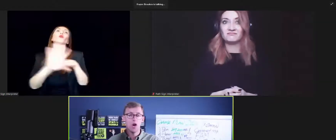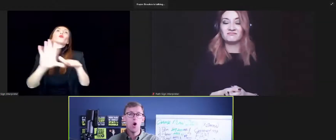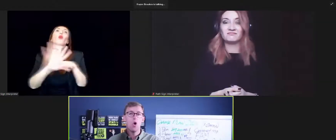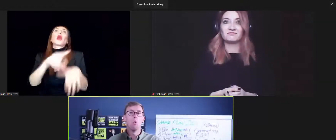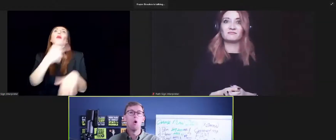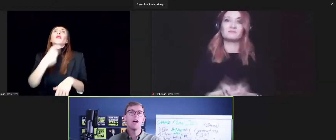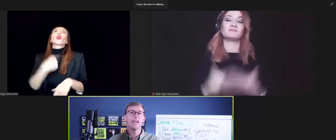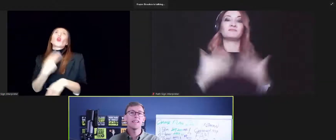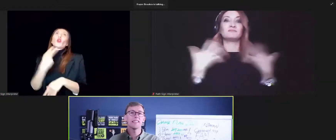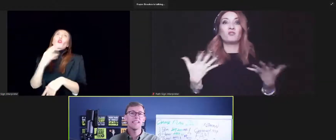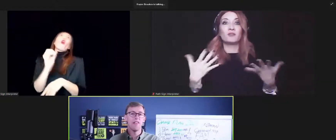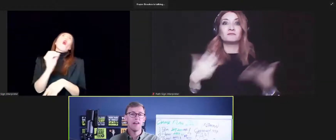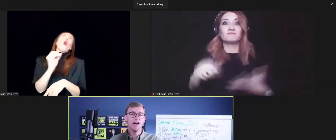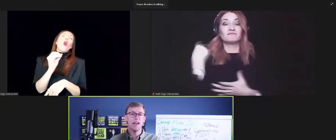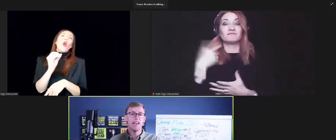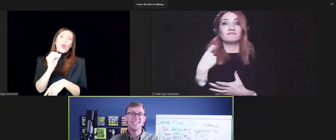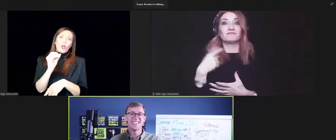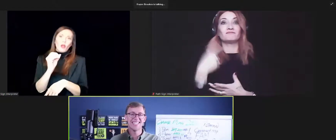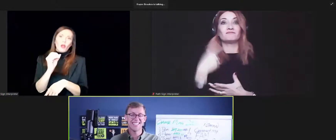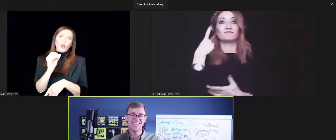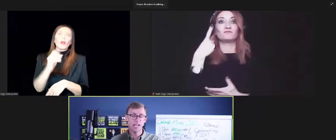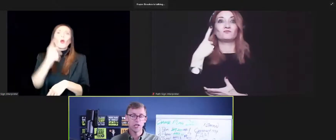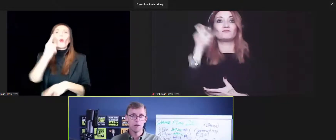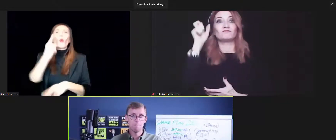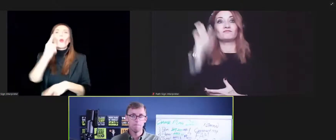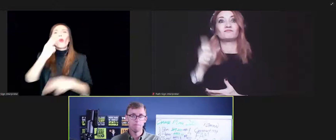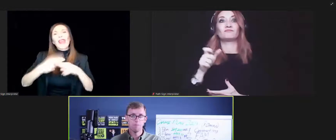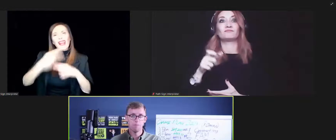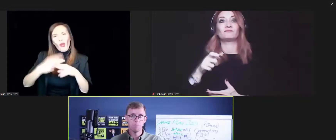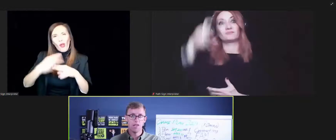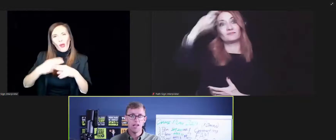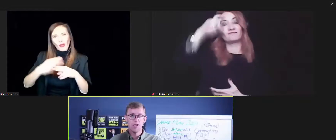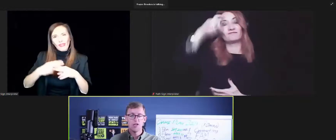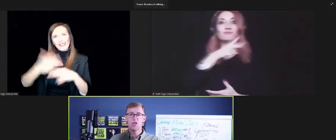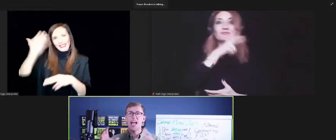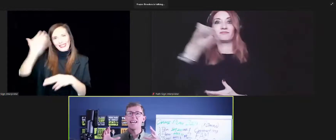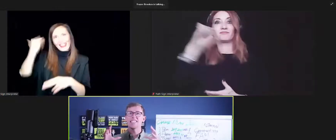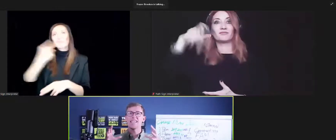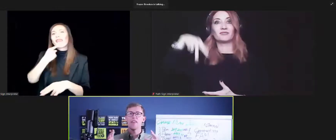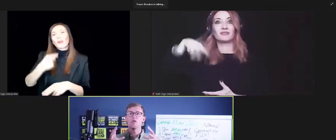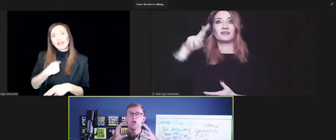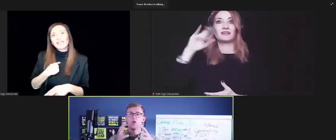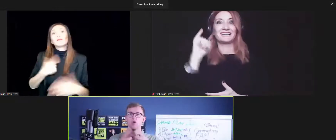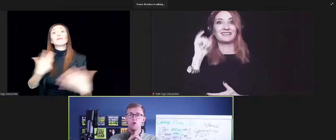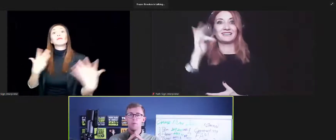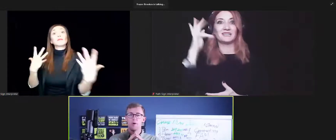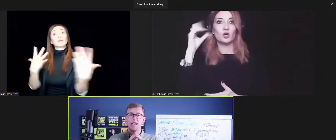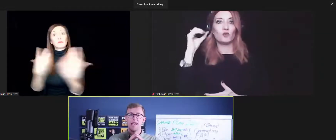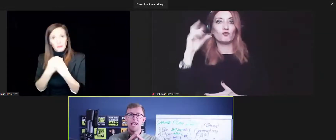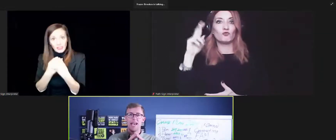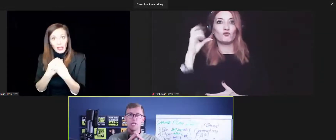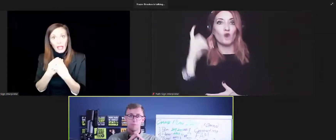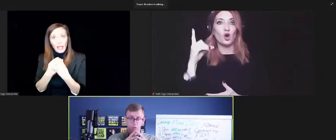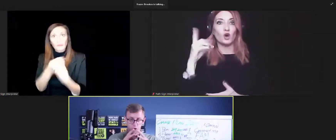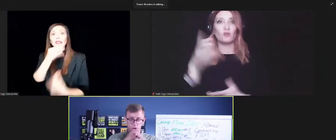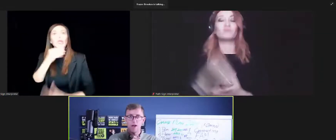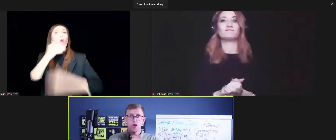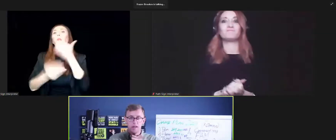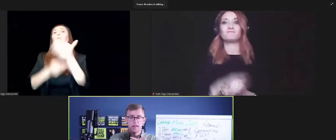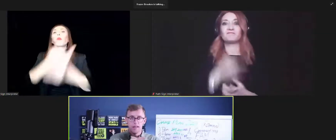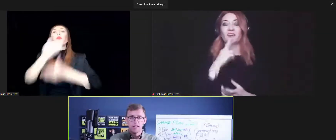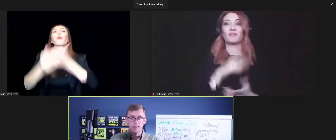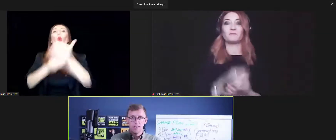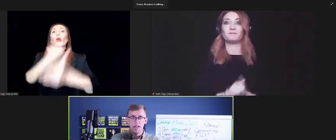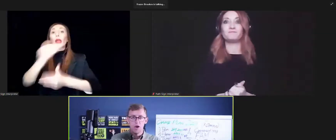progress, working together is success. Staying together as a group is